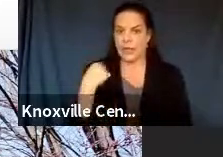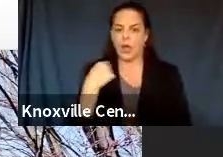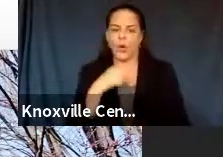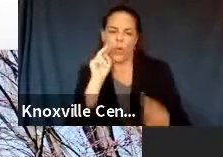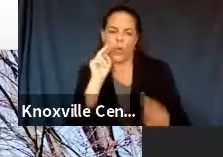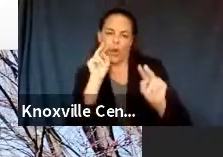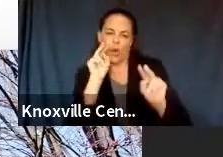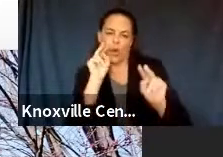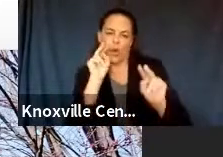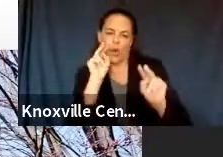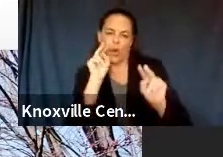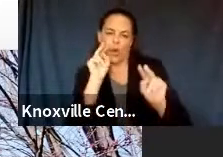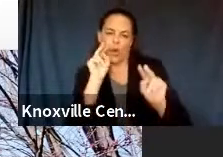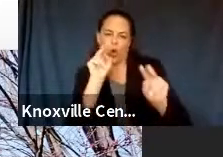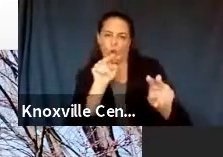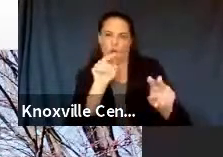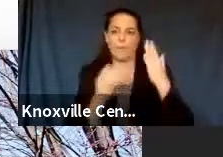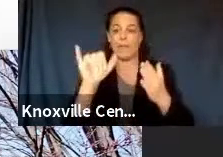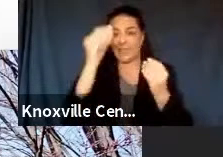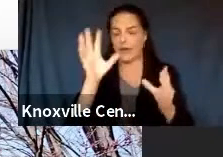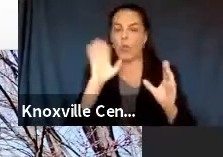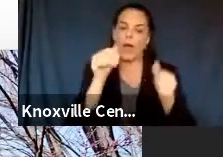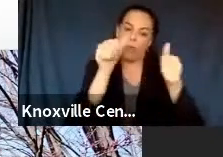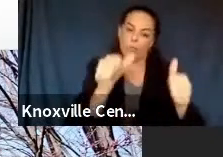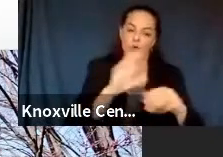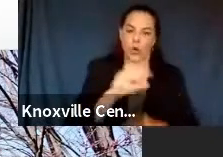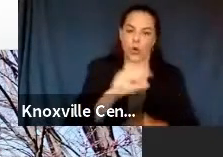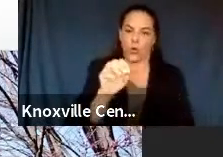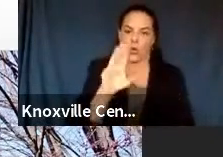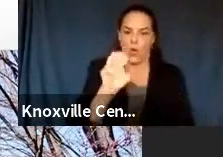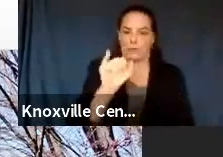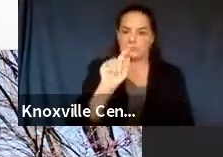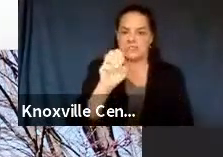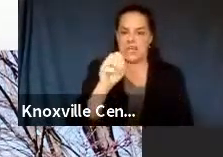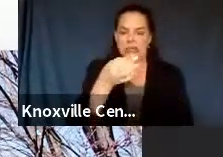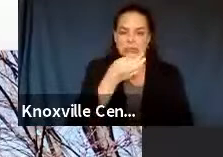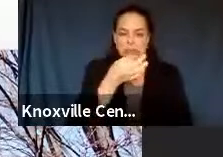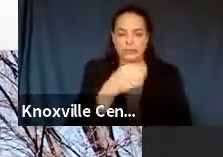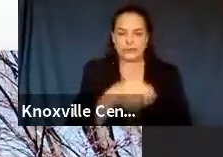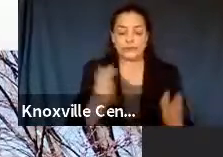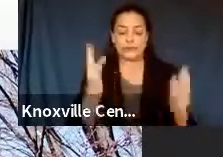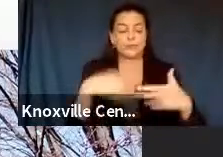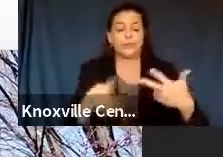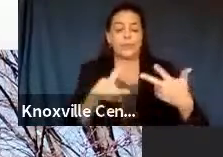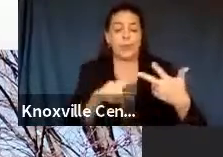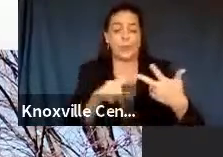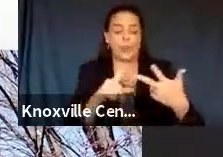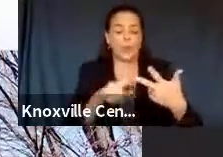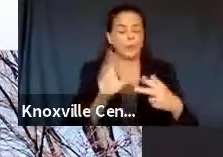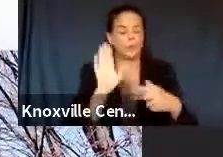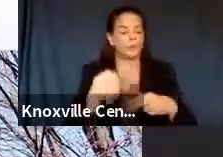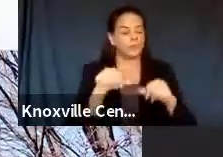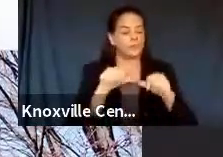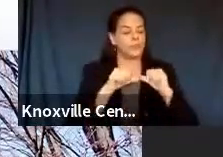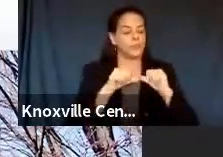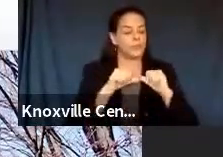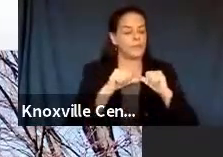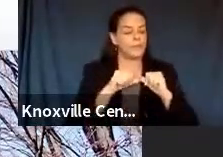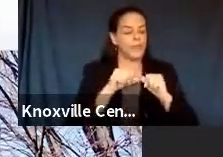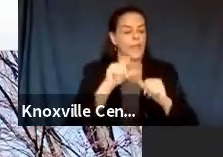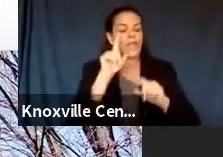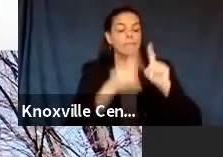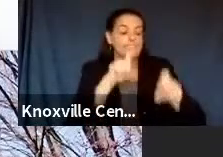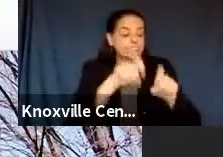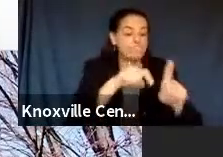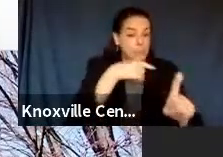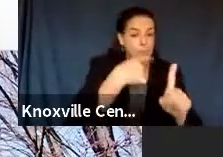getting that data on our website in the coming days. Our third benchmark, sustained or increased public health capability.